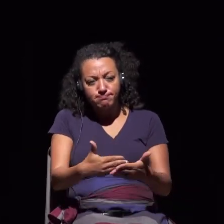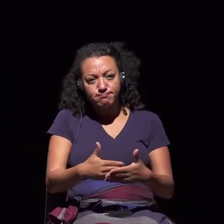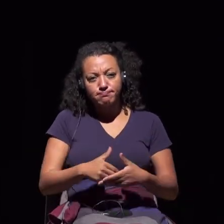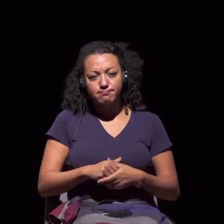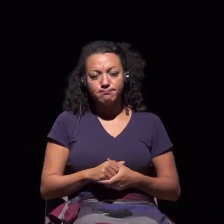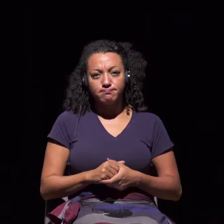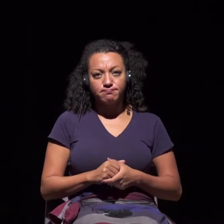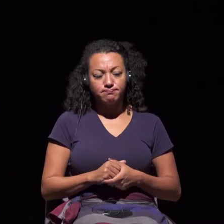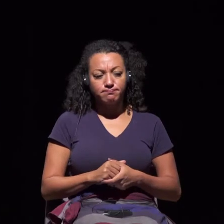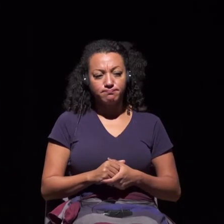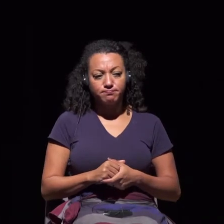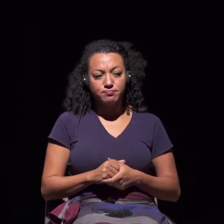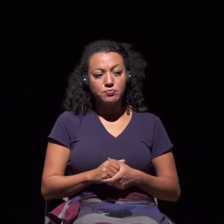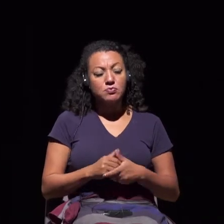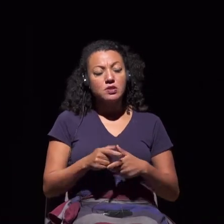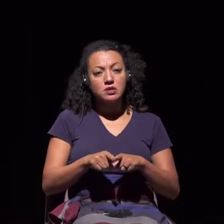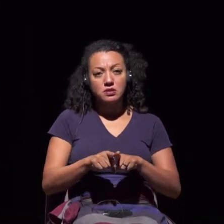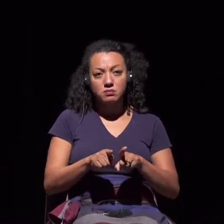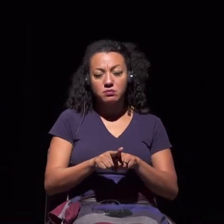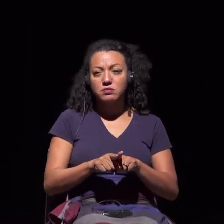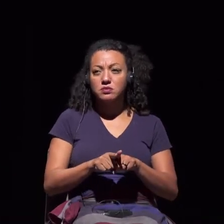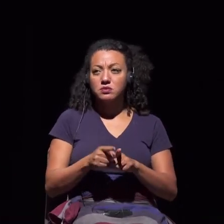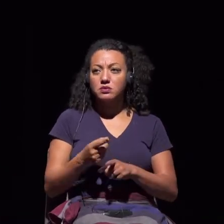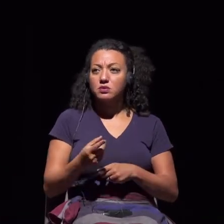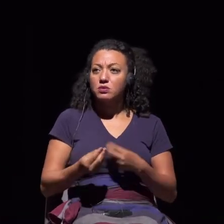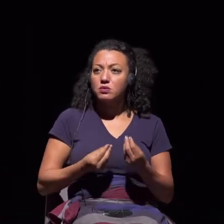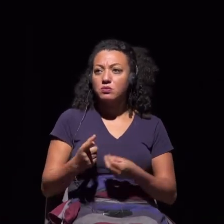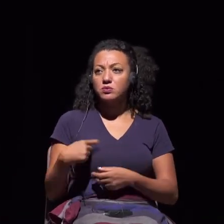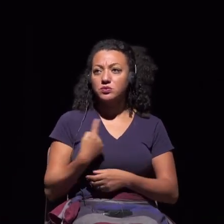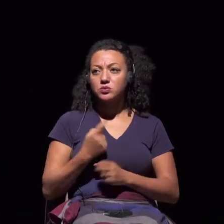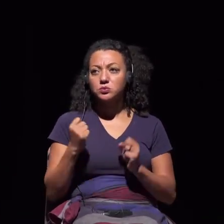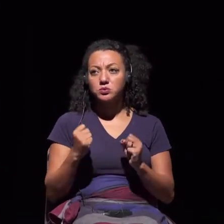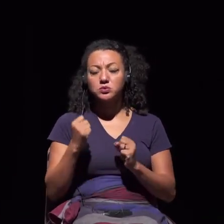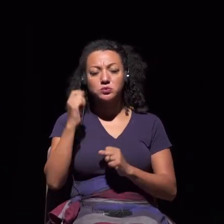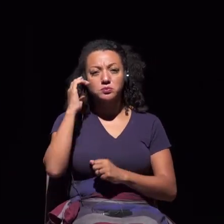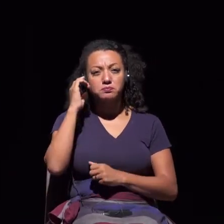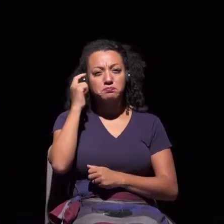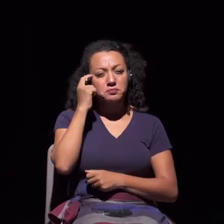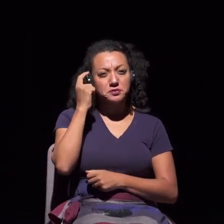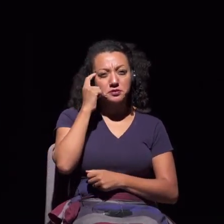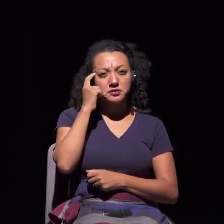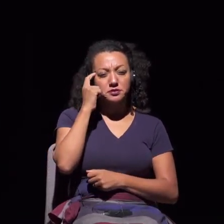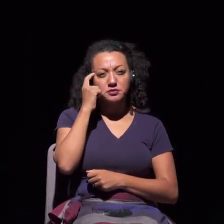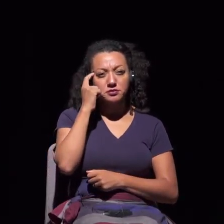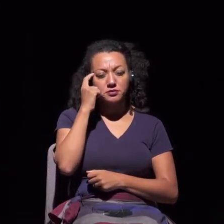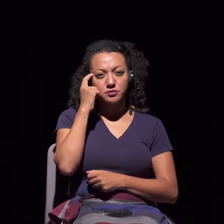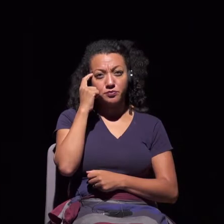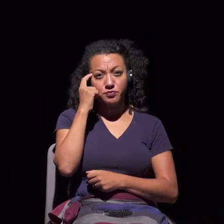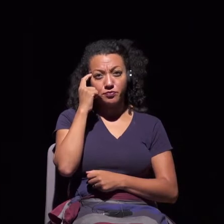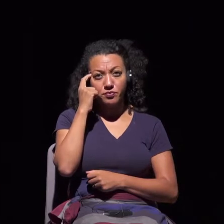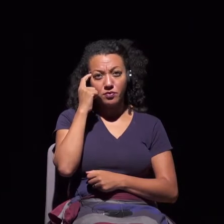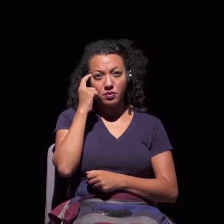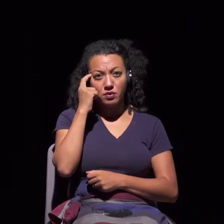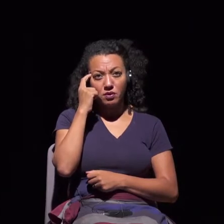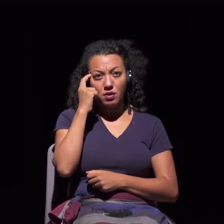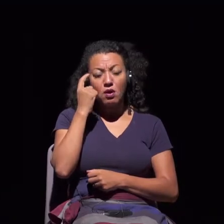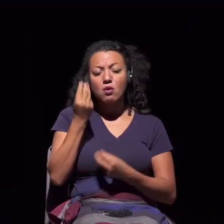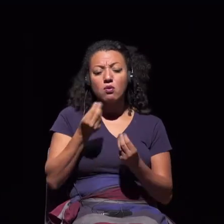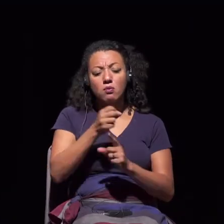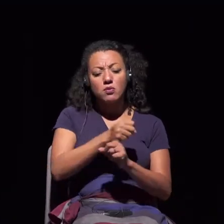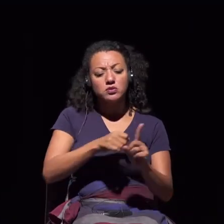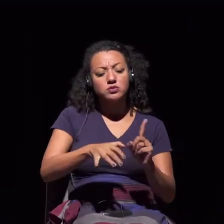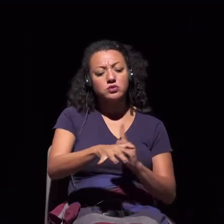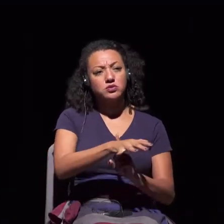been prescribed to perform in society based on traditional race and gender roles. So